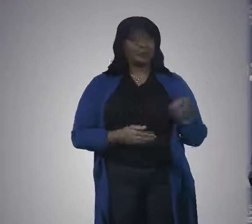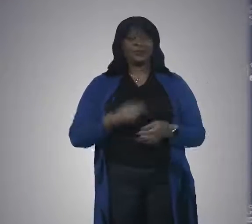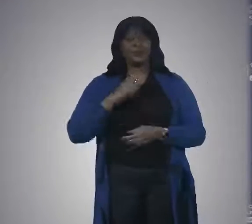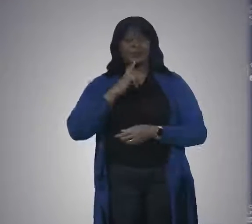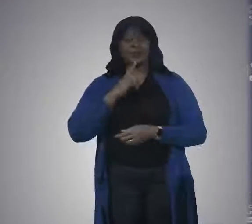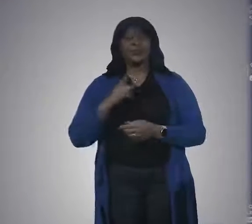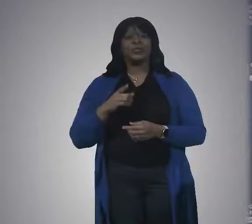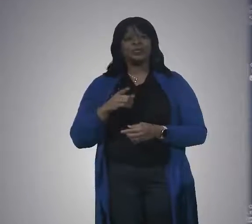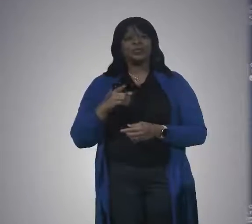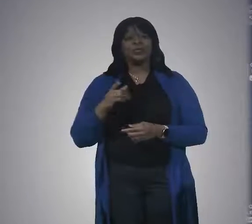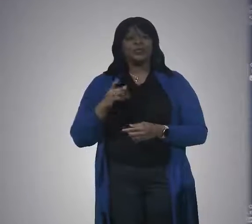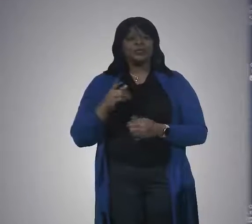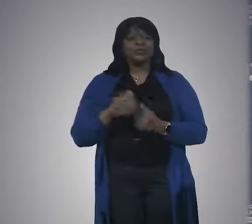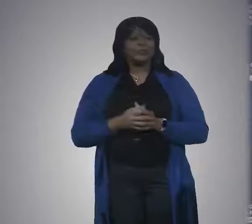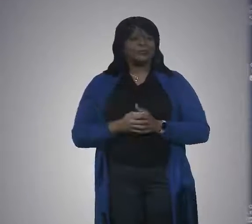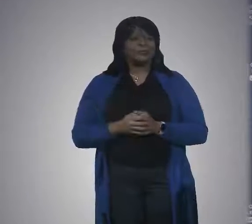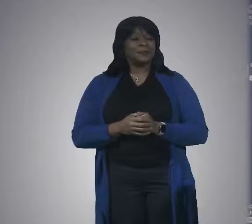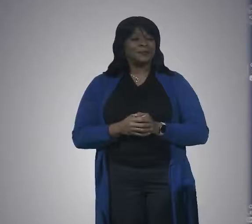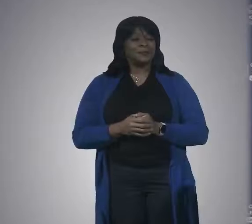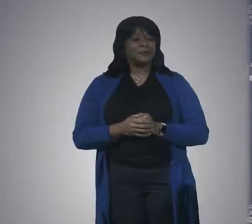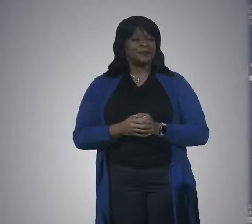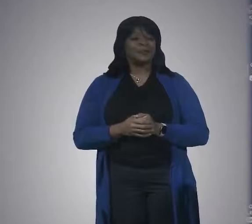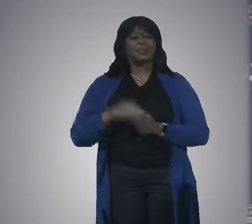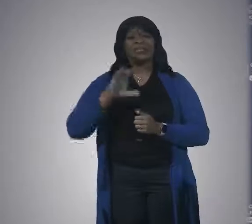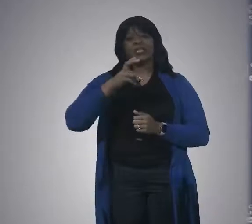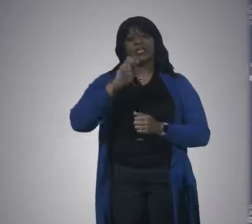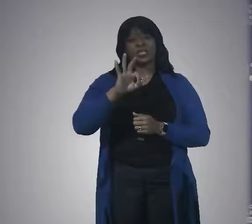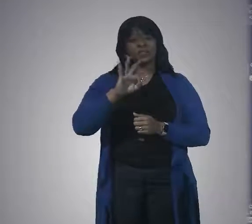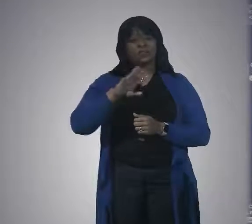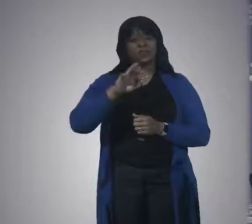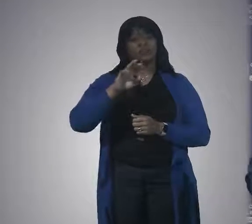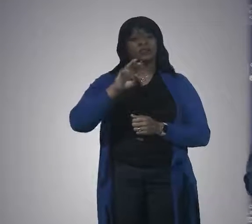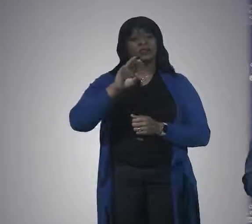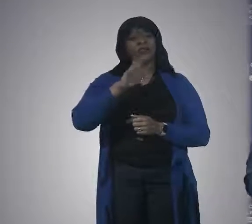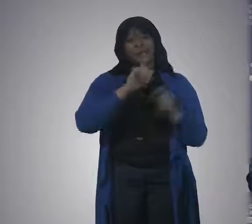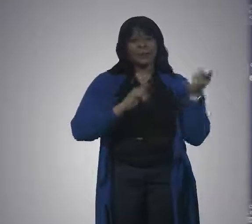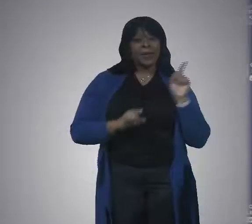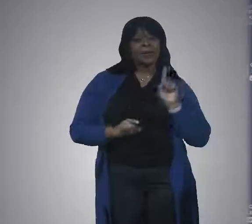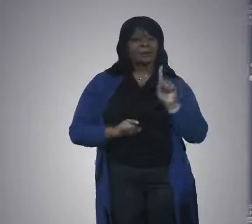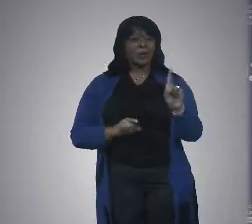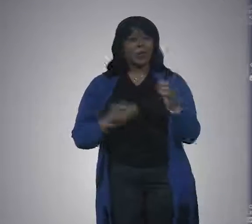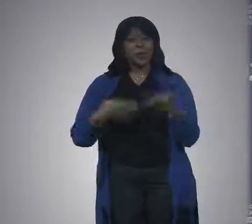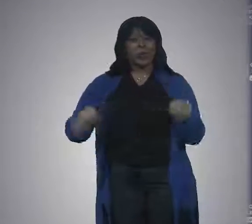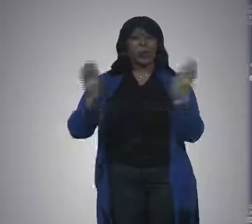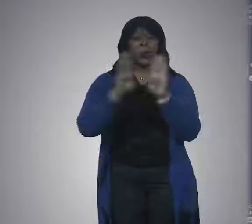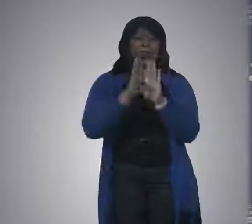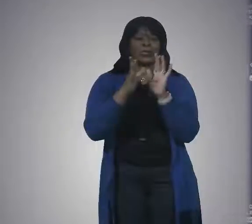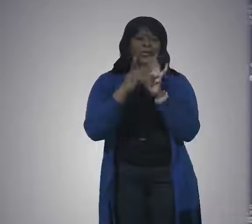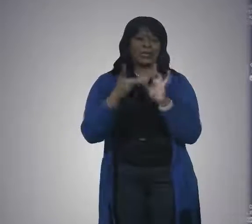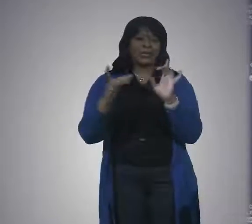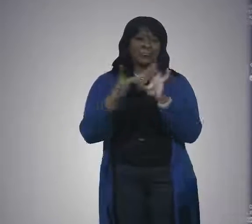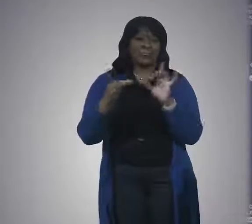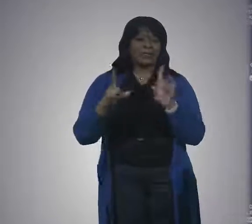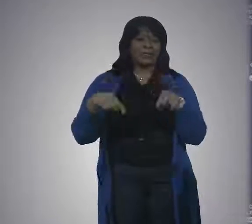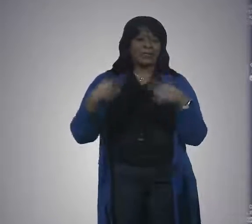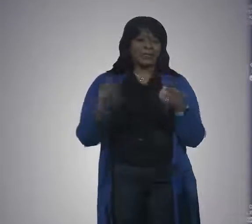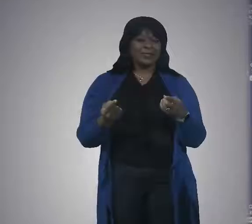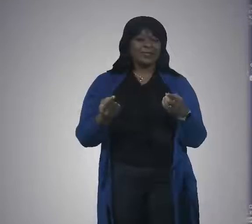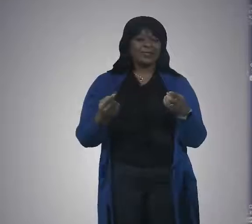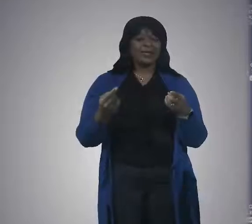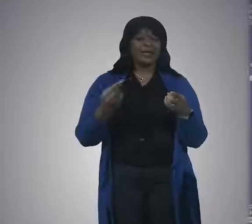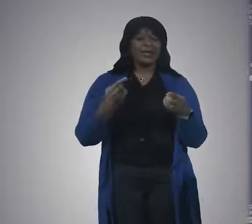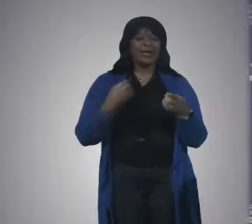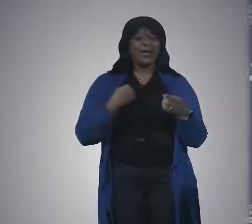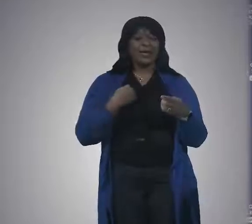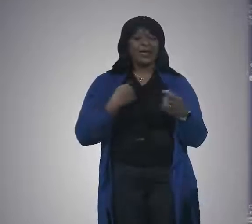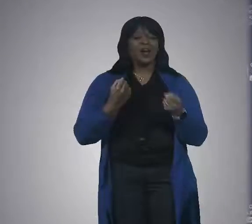I'm going to invite the Chief back to the podium to close us out, since I've